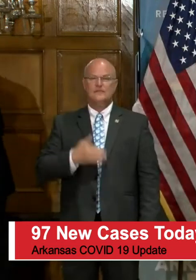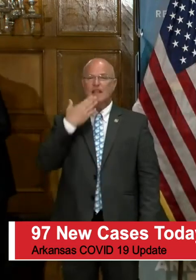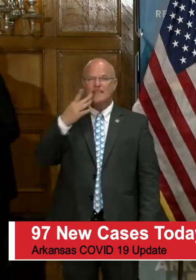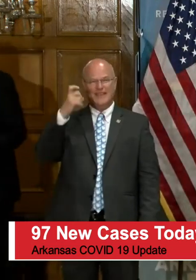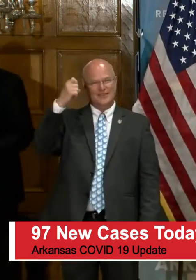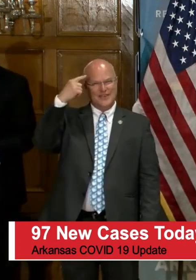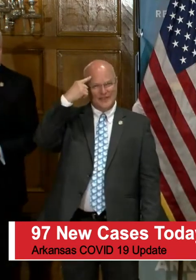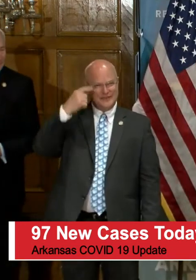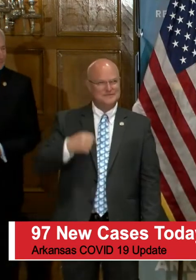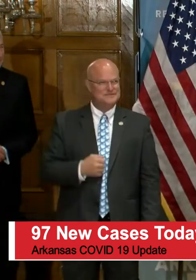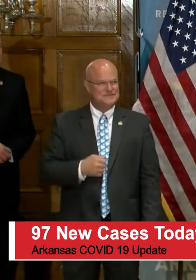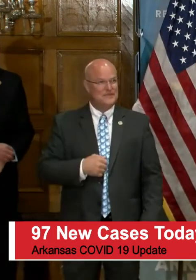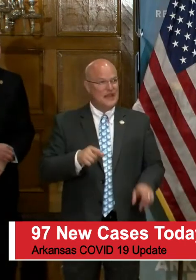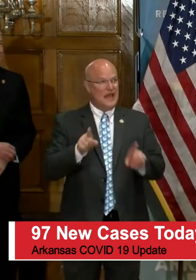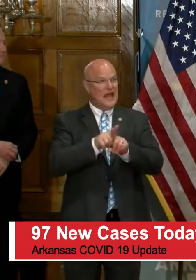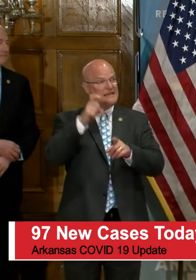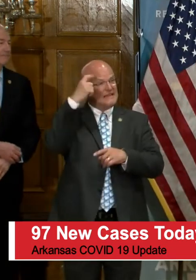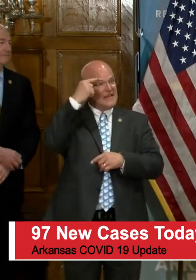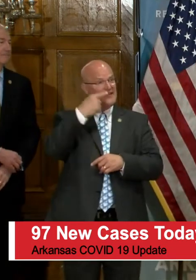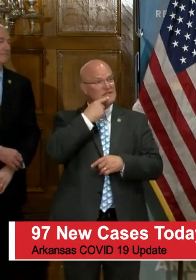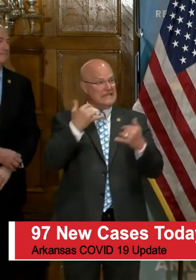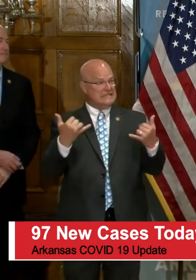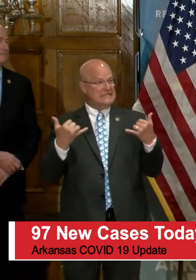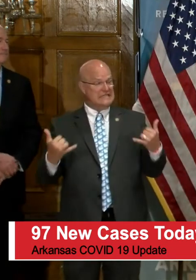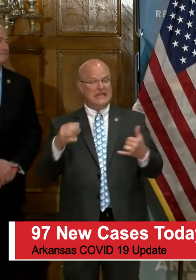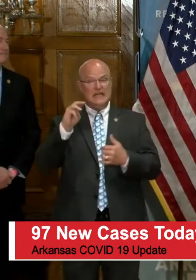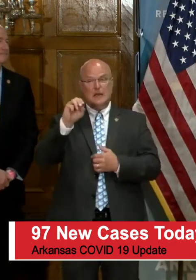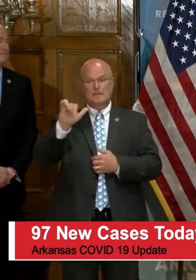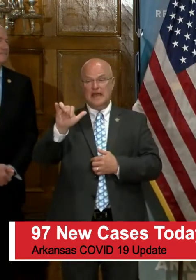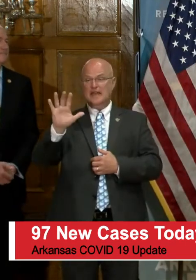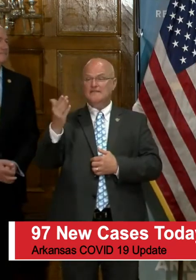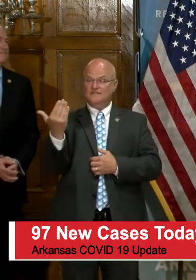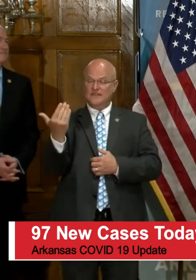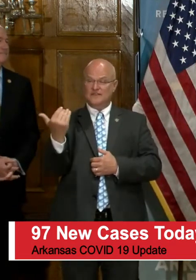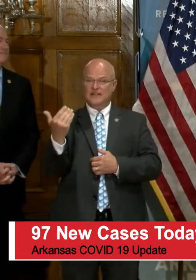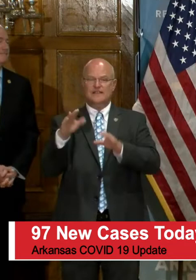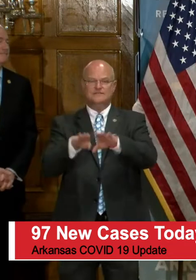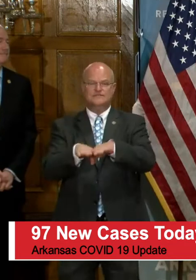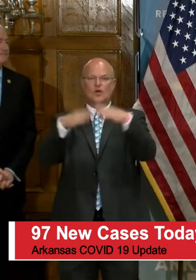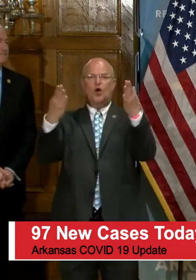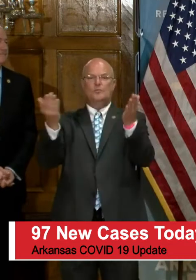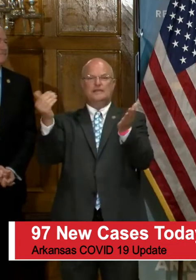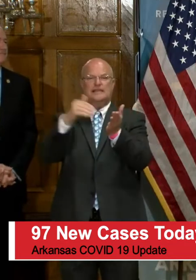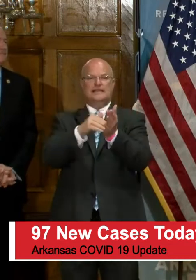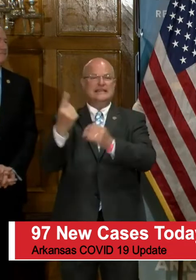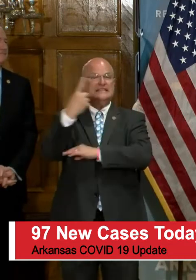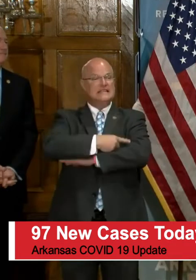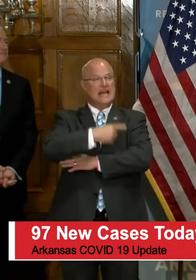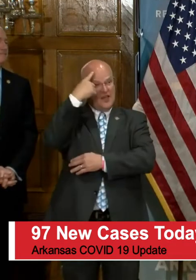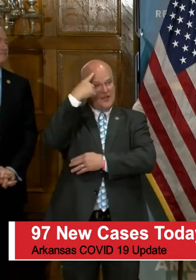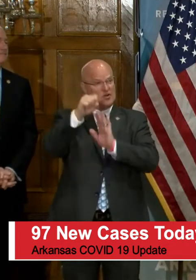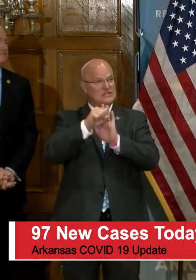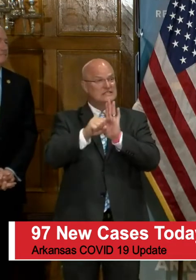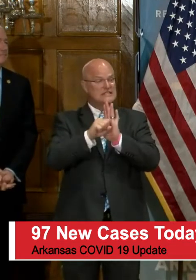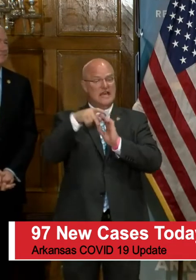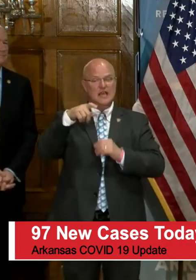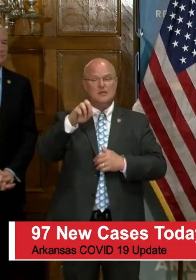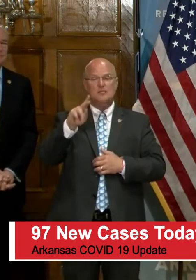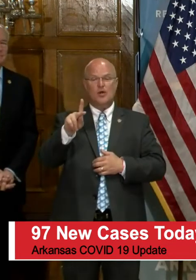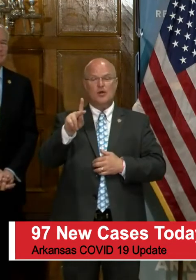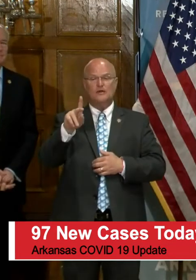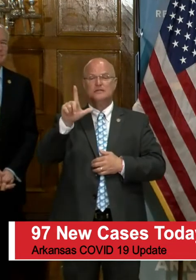Thank you, Governor. As the Governor mentioned, today, May 15th, is our reopening day for our state park lodges